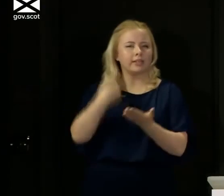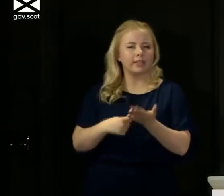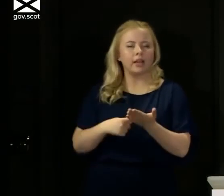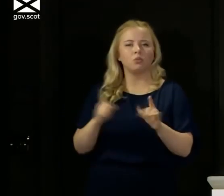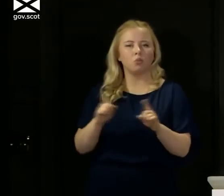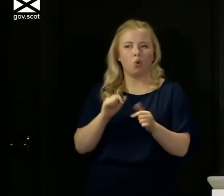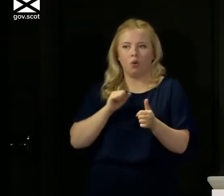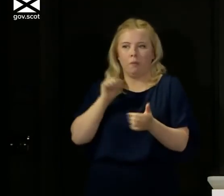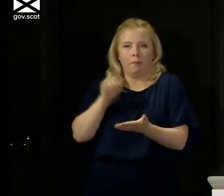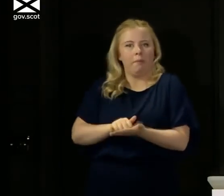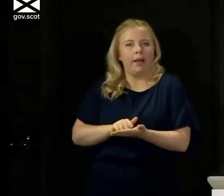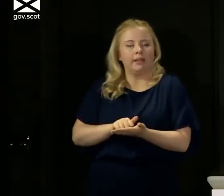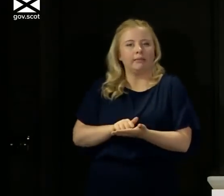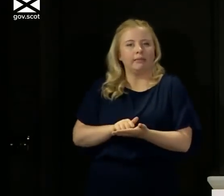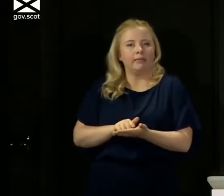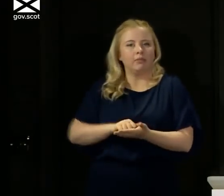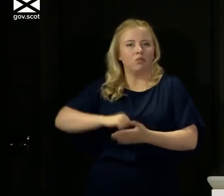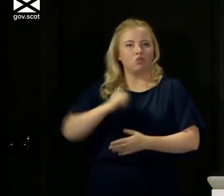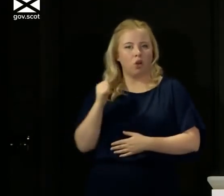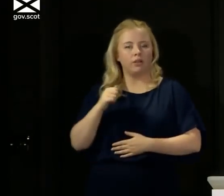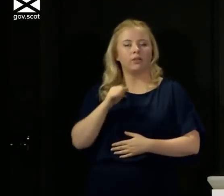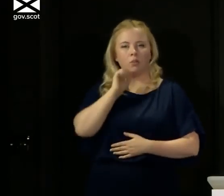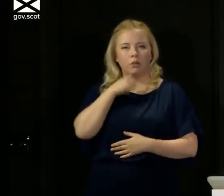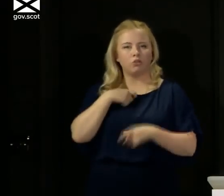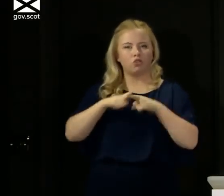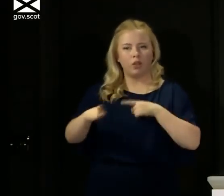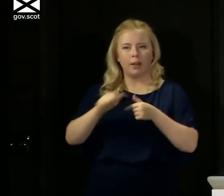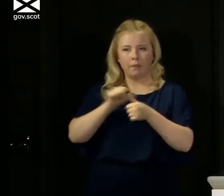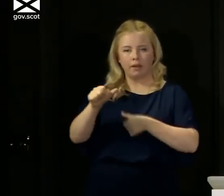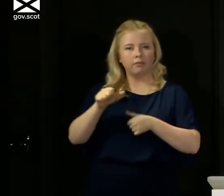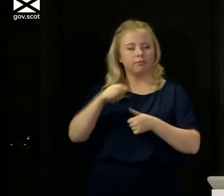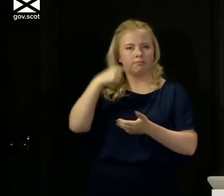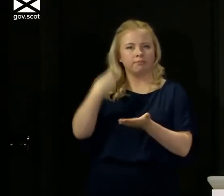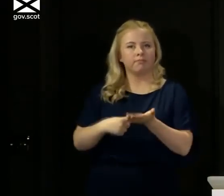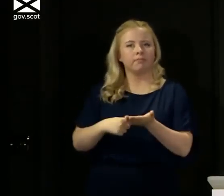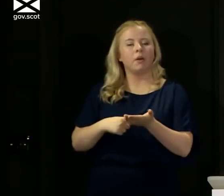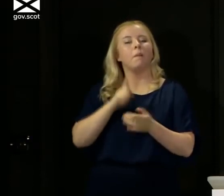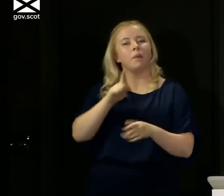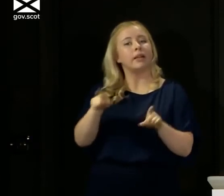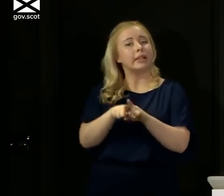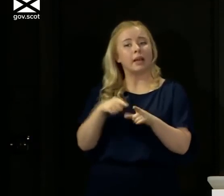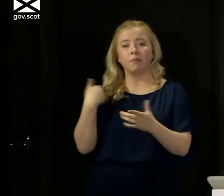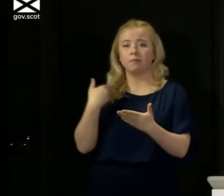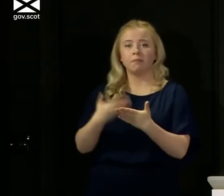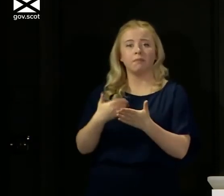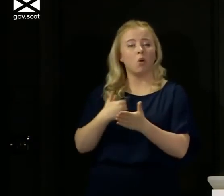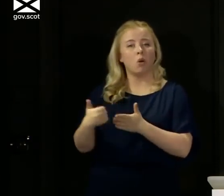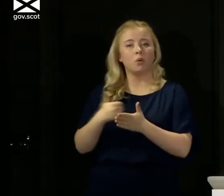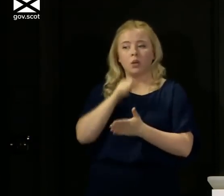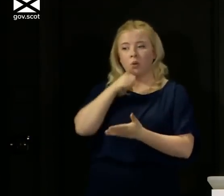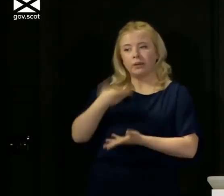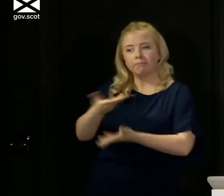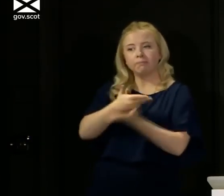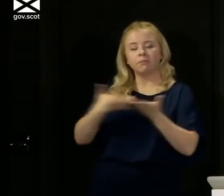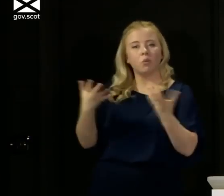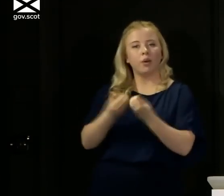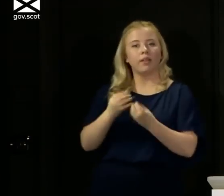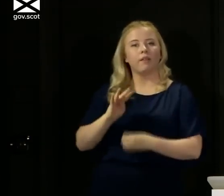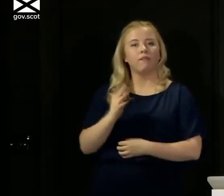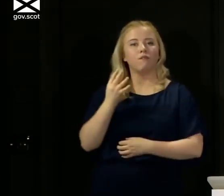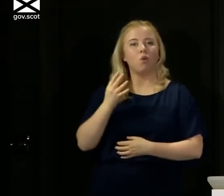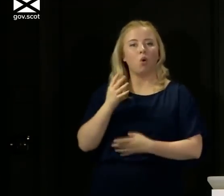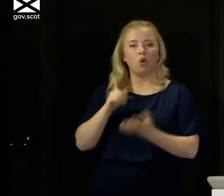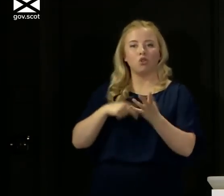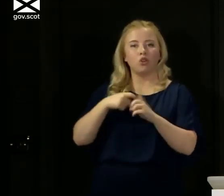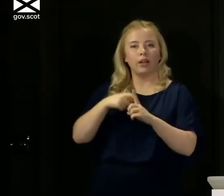are right for Scotland, although we'll obviously, as we always do, have discussions between the four nations of the